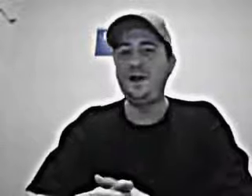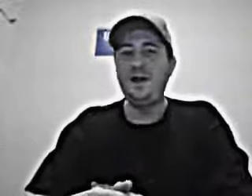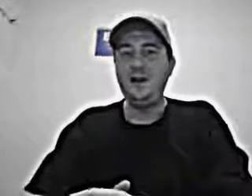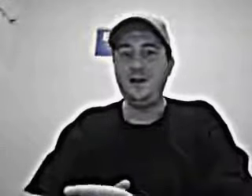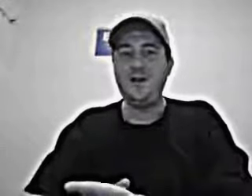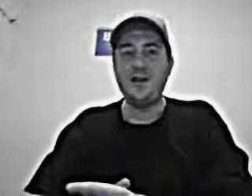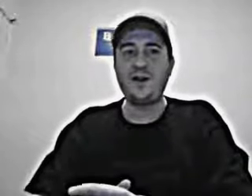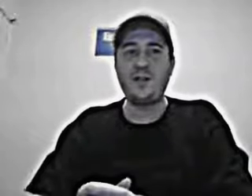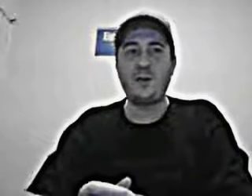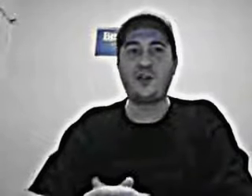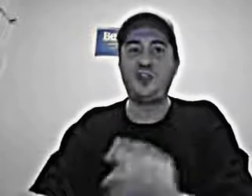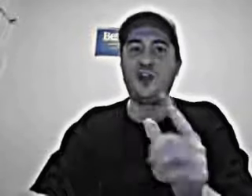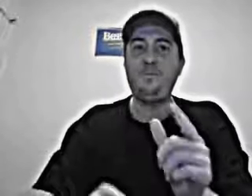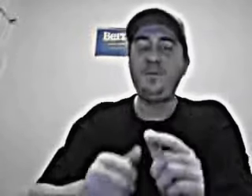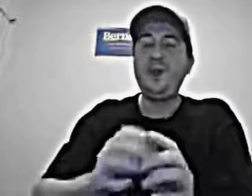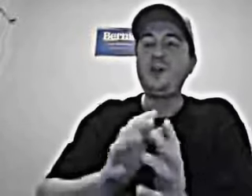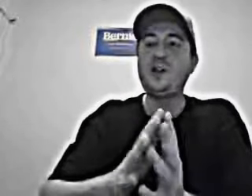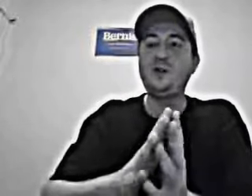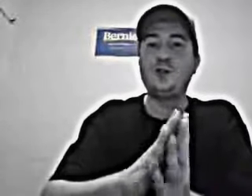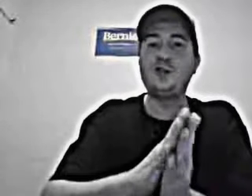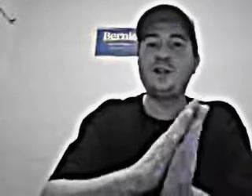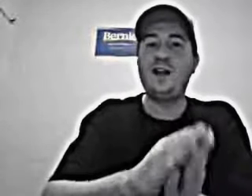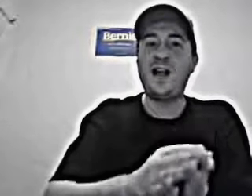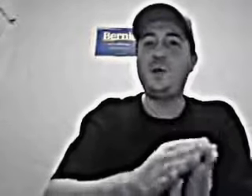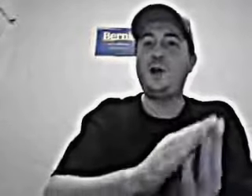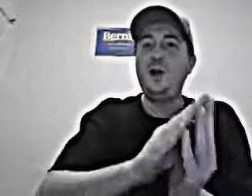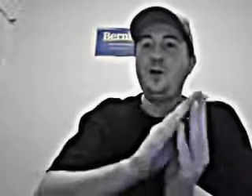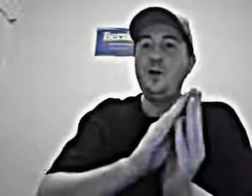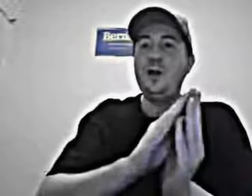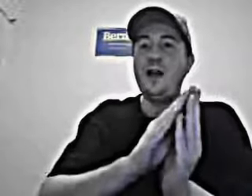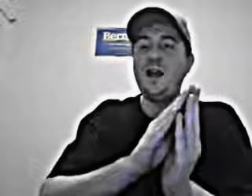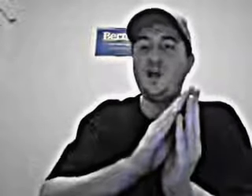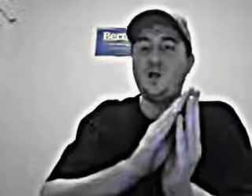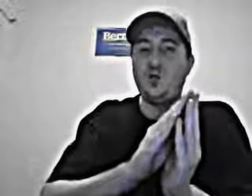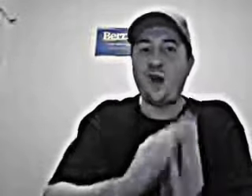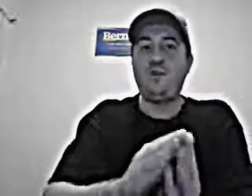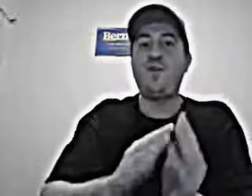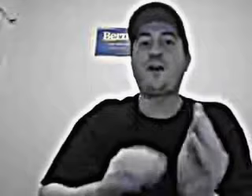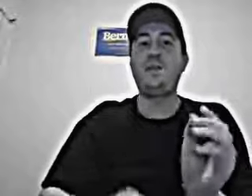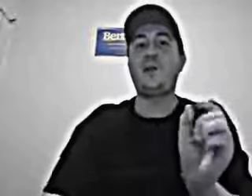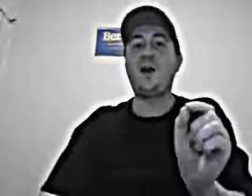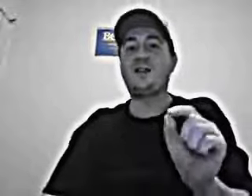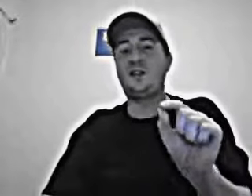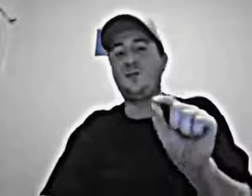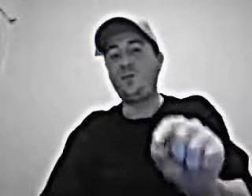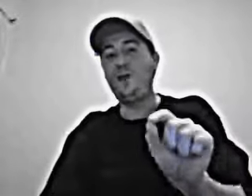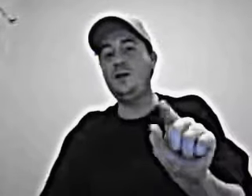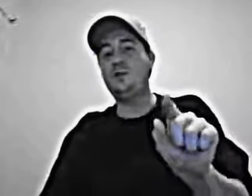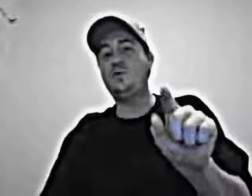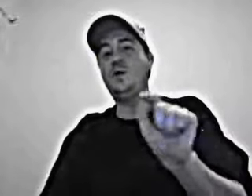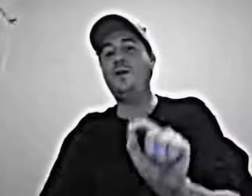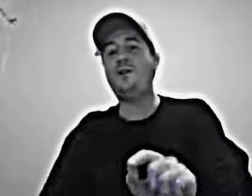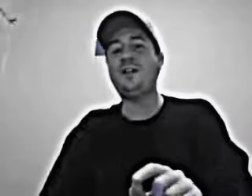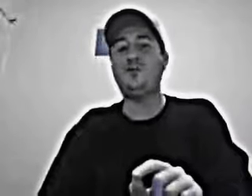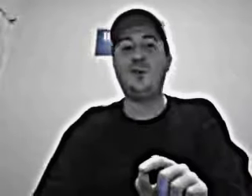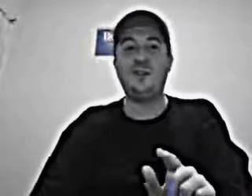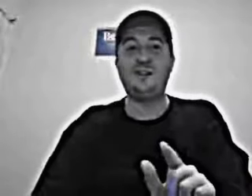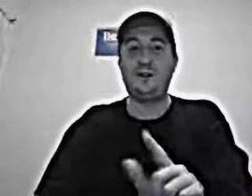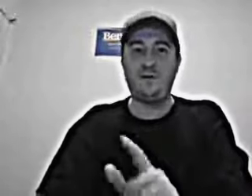uh very similar shit so Tulsi Gabbard would be a great fucking president here's one of the best reasons to